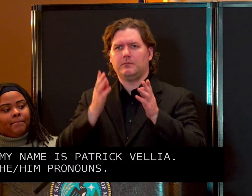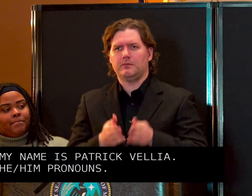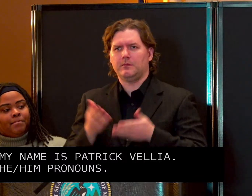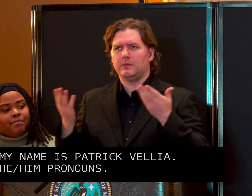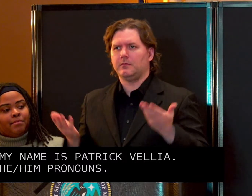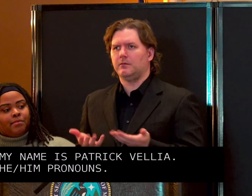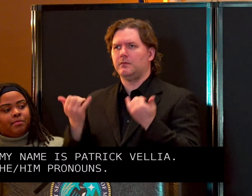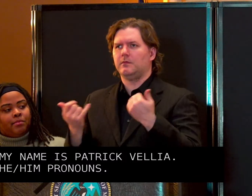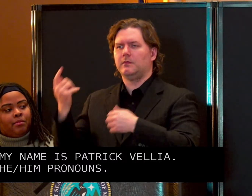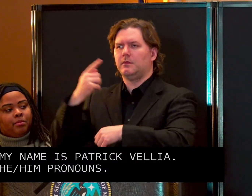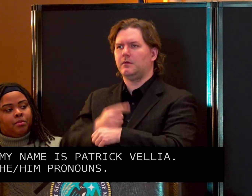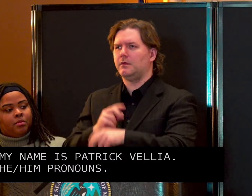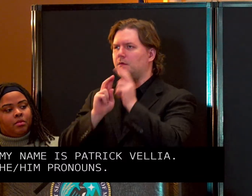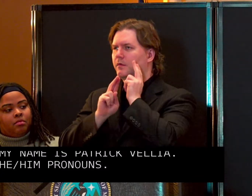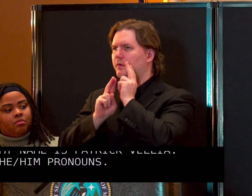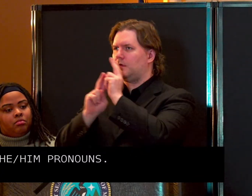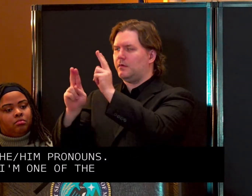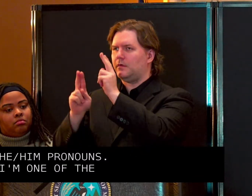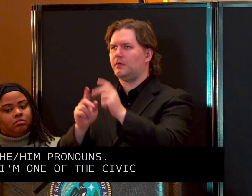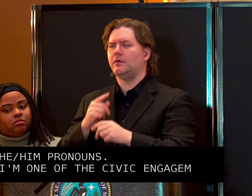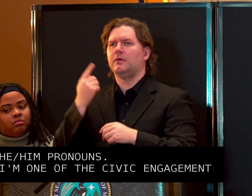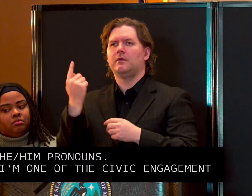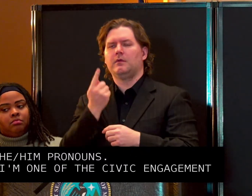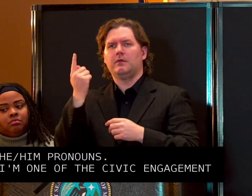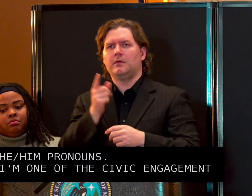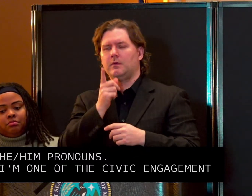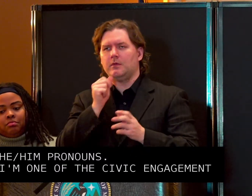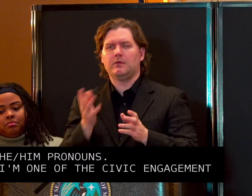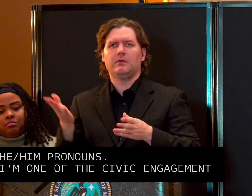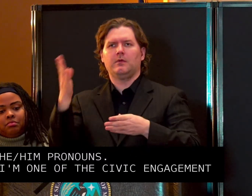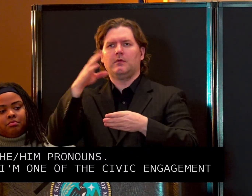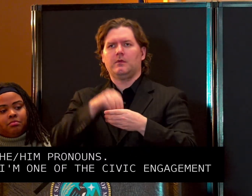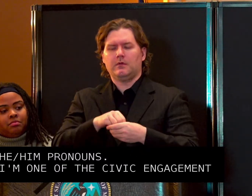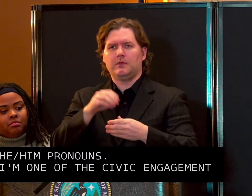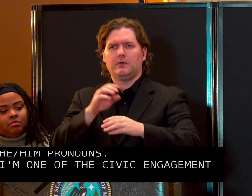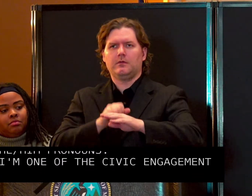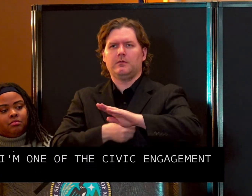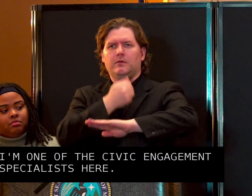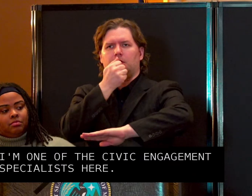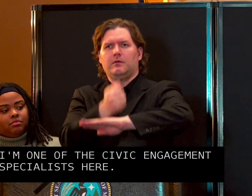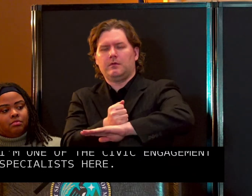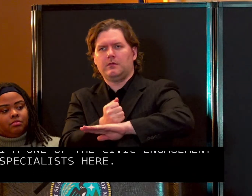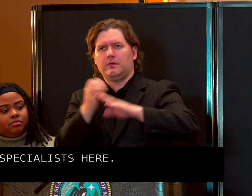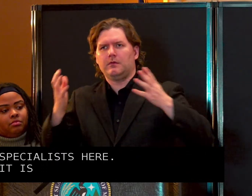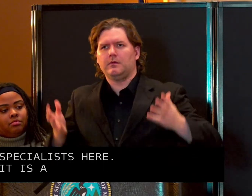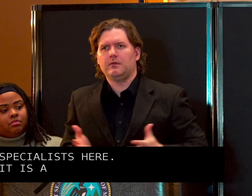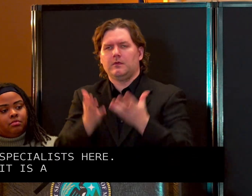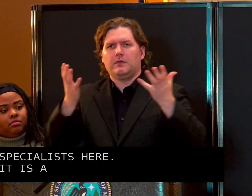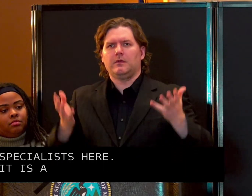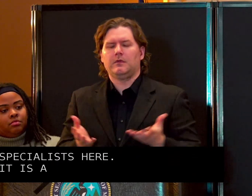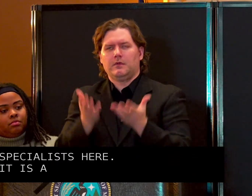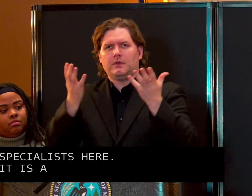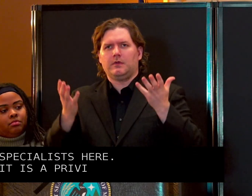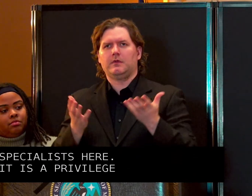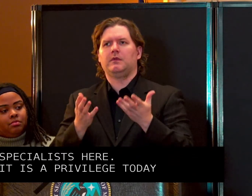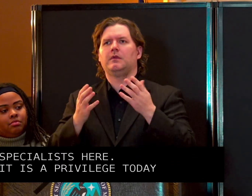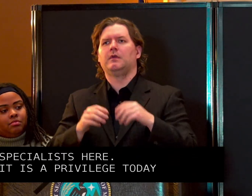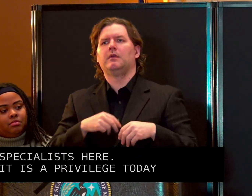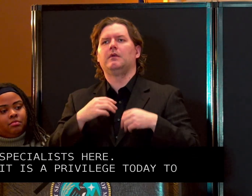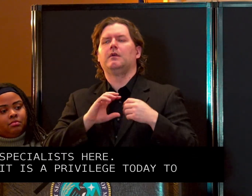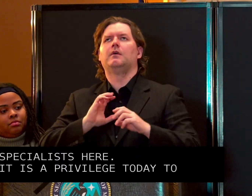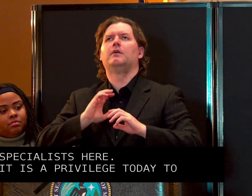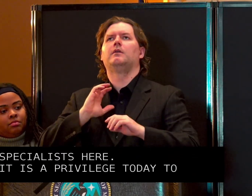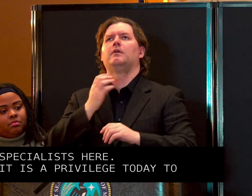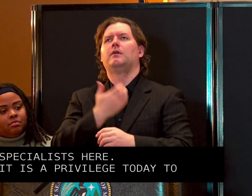I'm one of the civic engagement specialists here. It is a privilege today to introduce an individual who